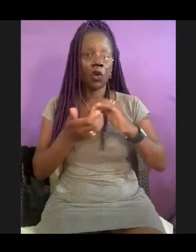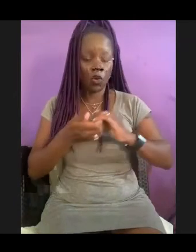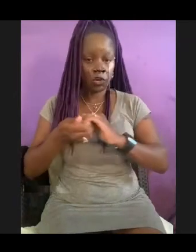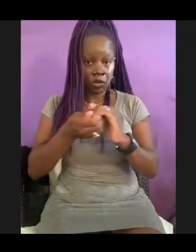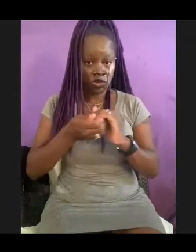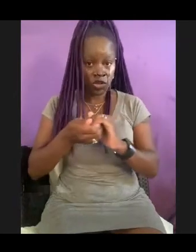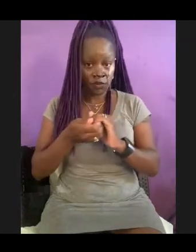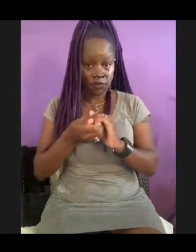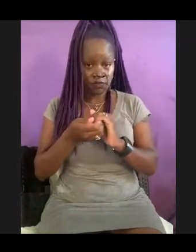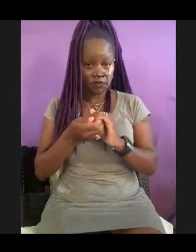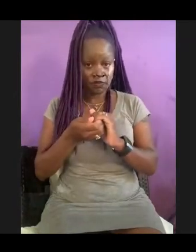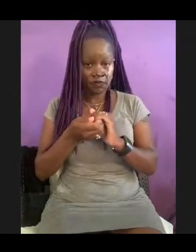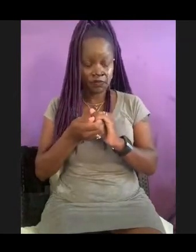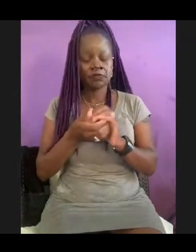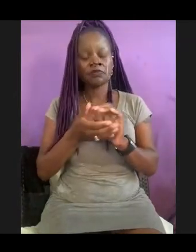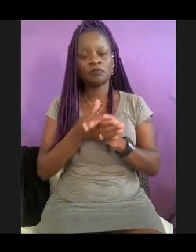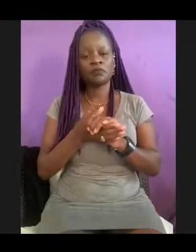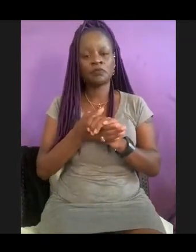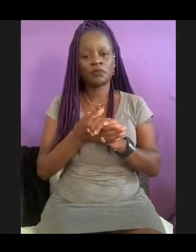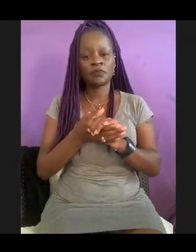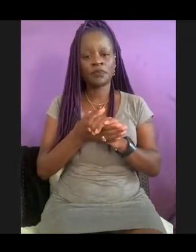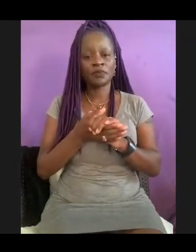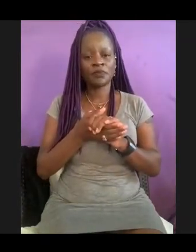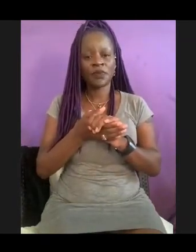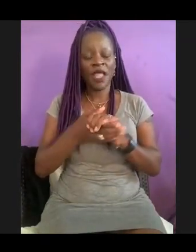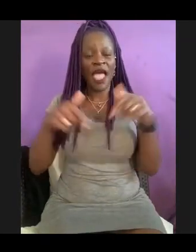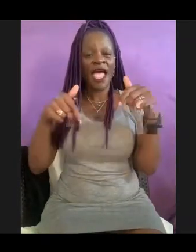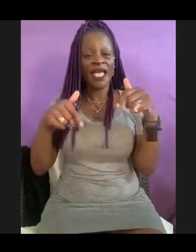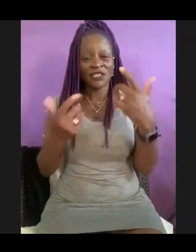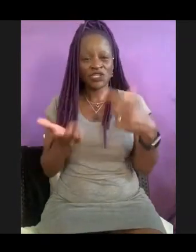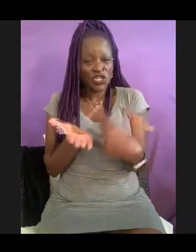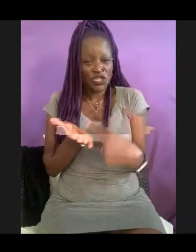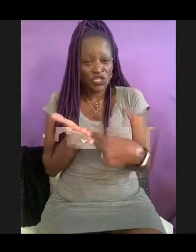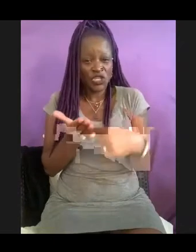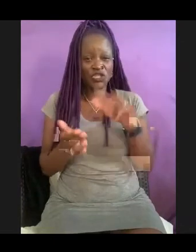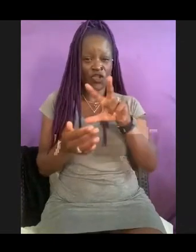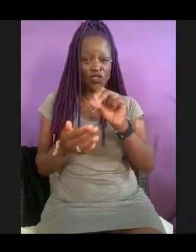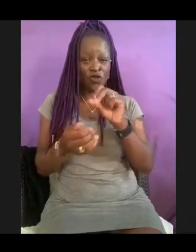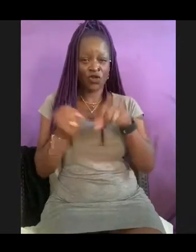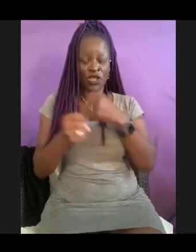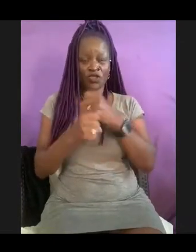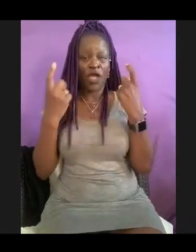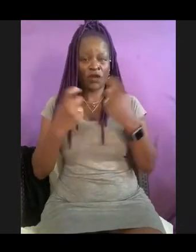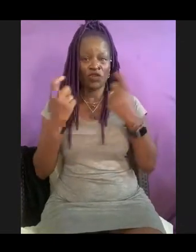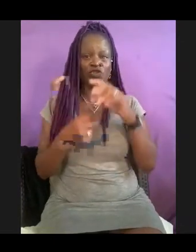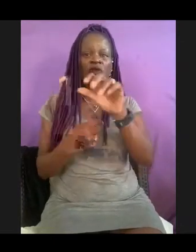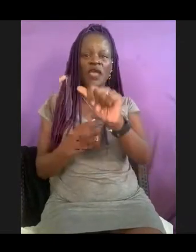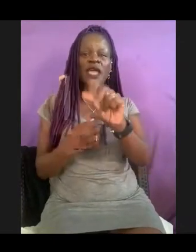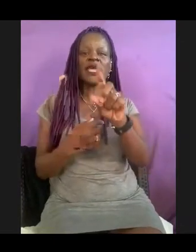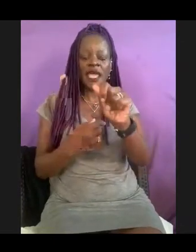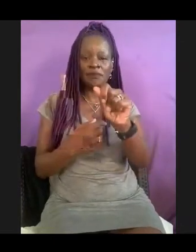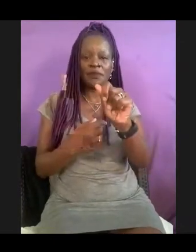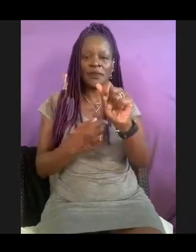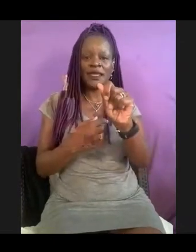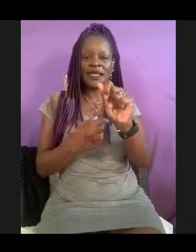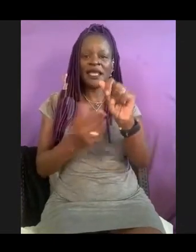talk on the 30th anniversary of the ADA. Good morning. My name is